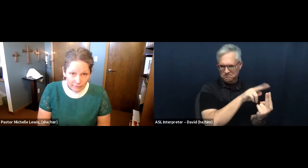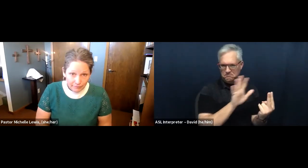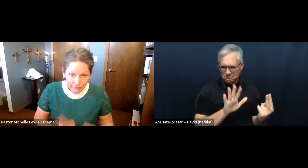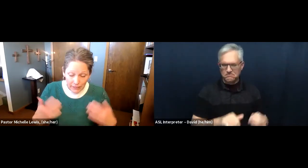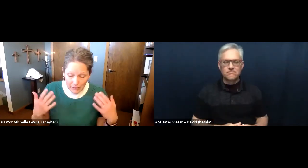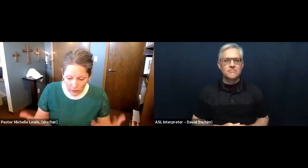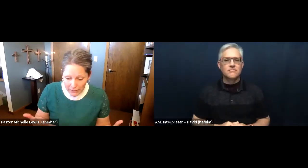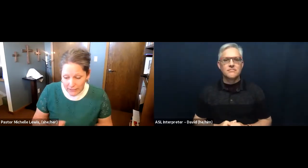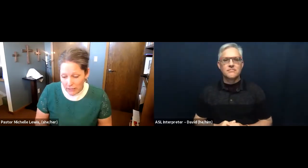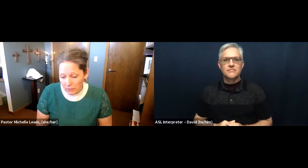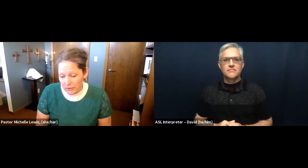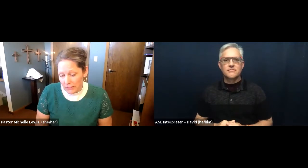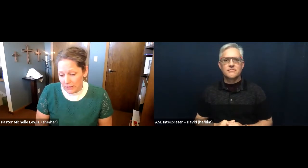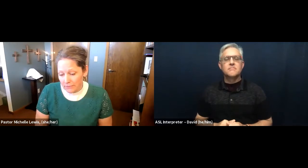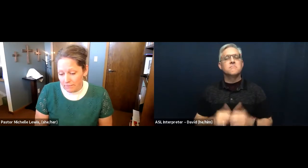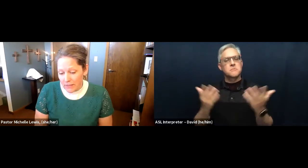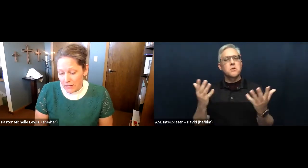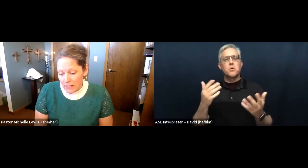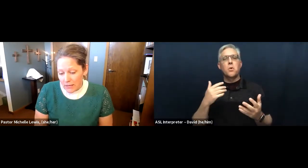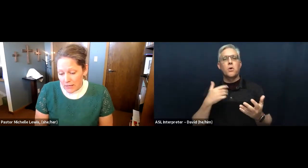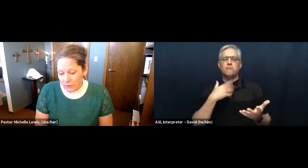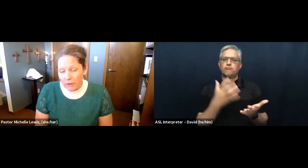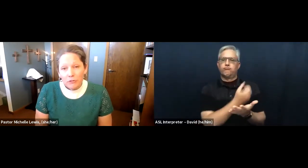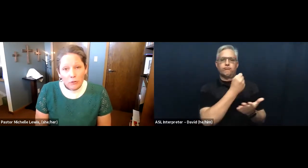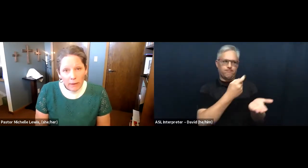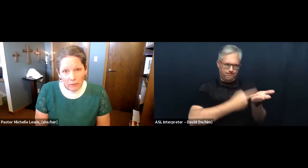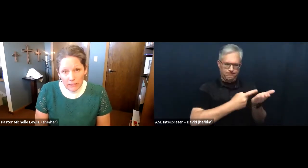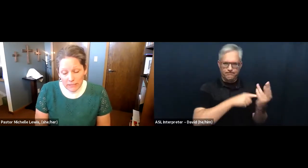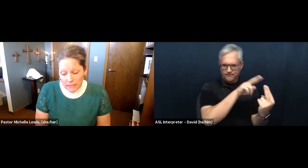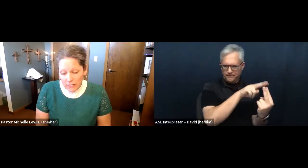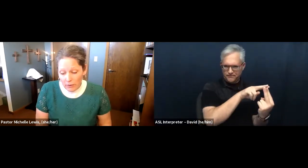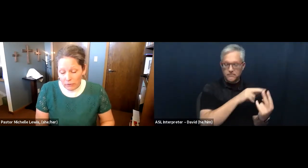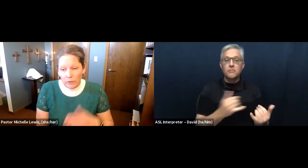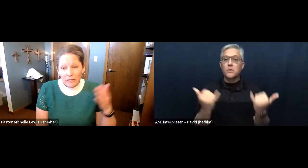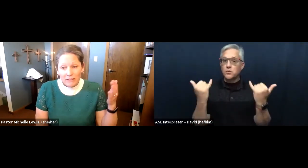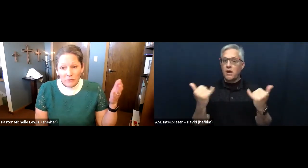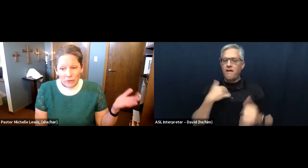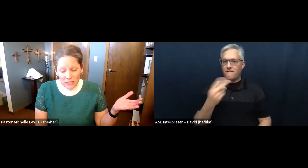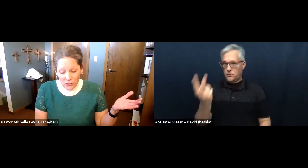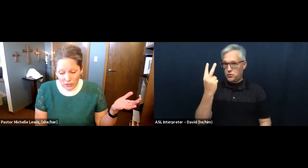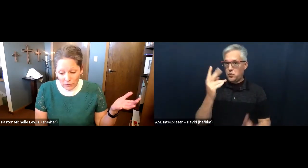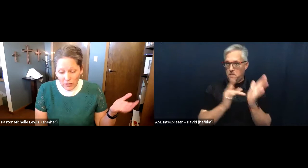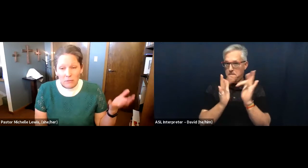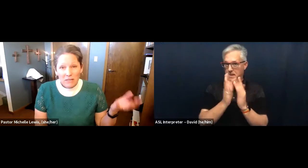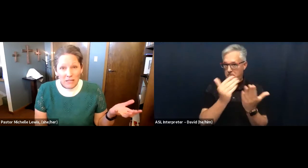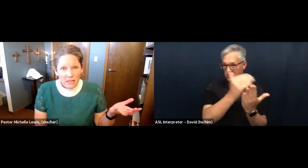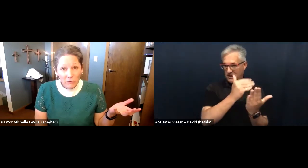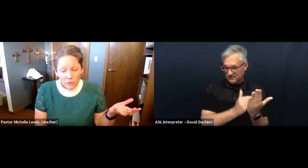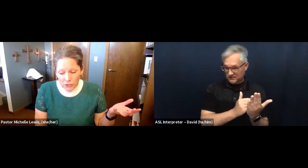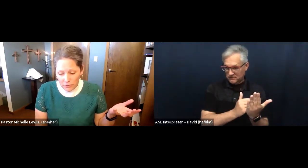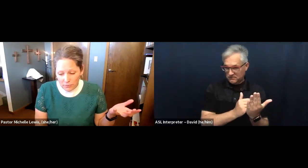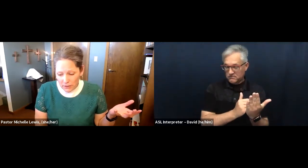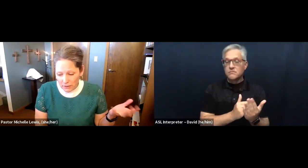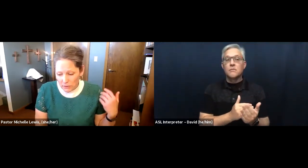But I want to say a couple of things. So we have two Bible lessons today. We have the one that Dorothy shared right at the beginning